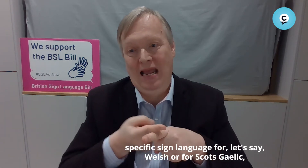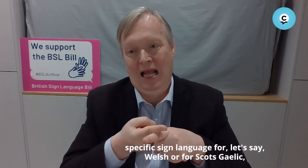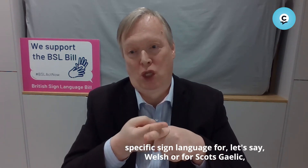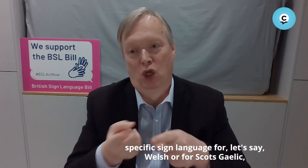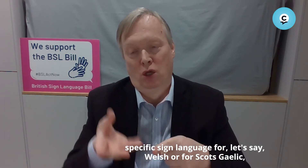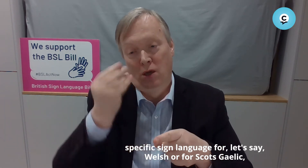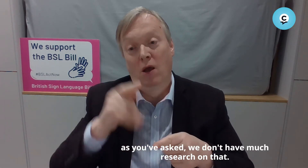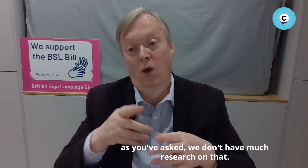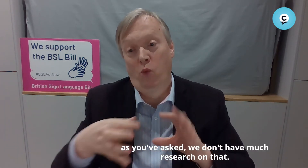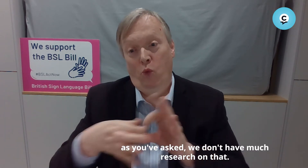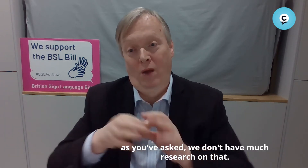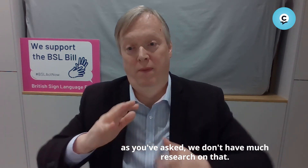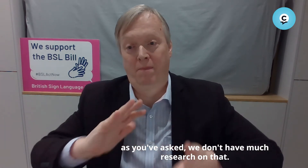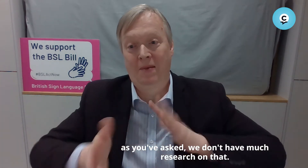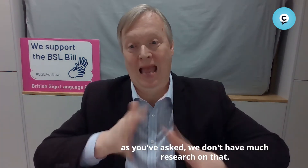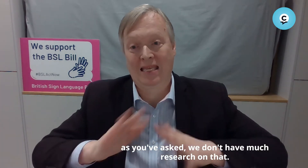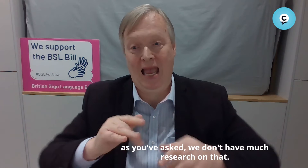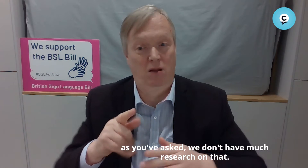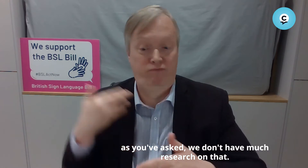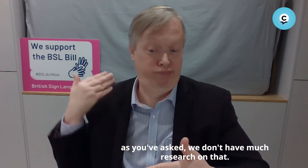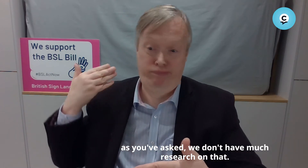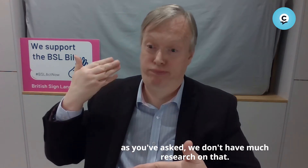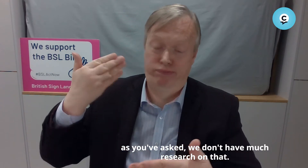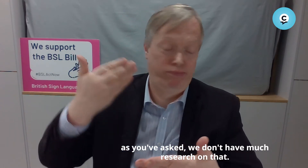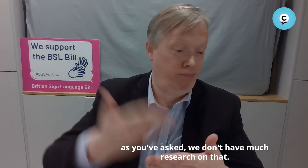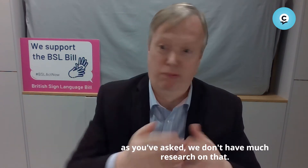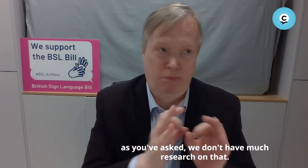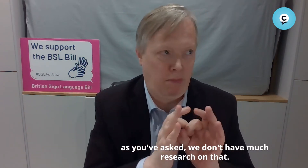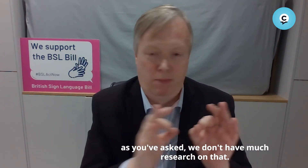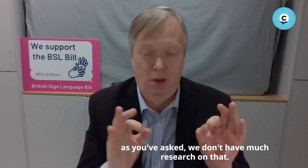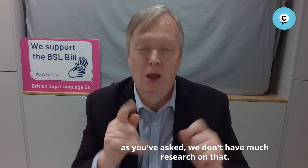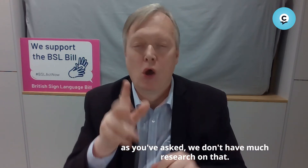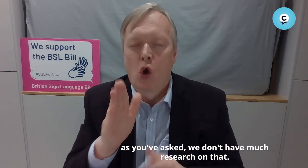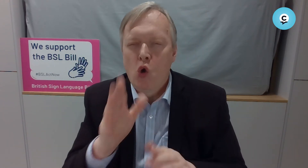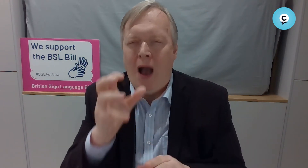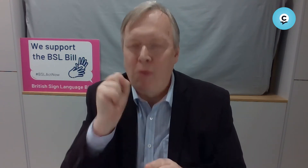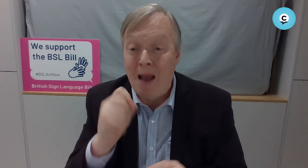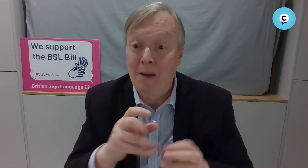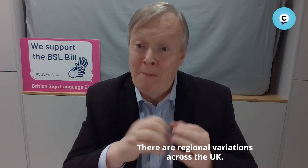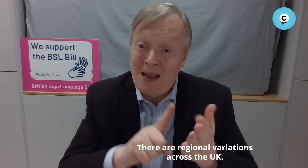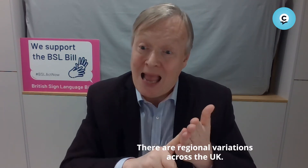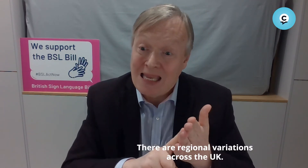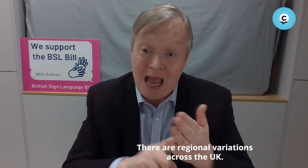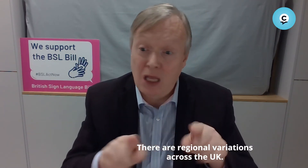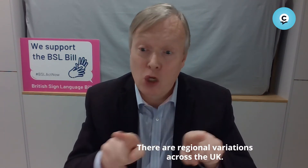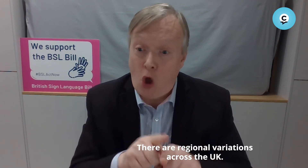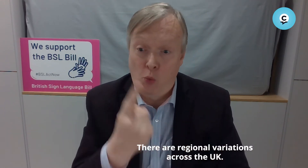or for Scots Gaelic, as you've asked, we don't have much research on that. There